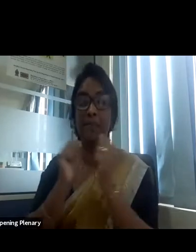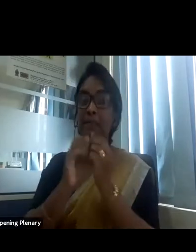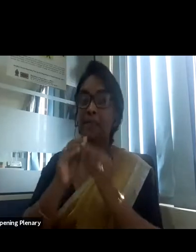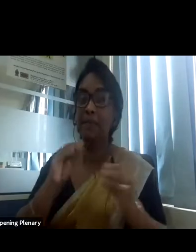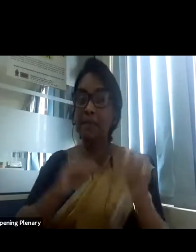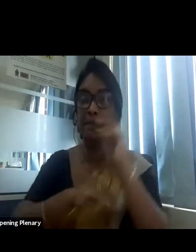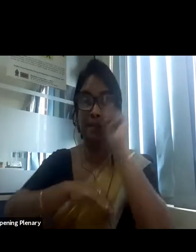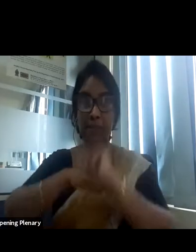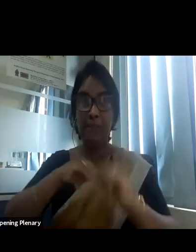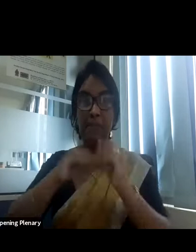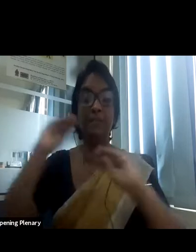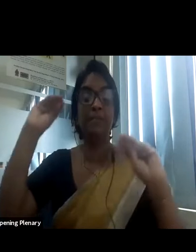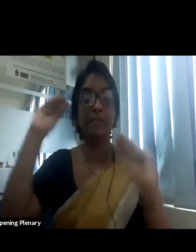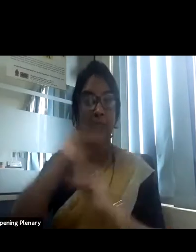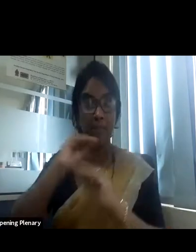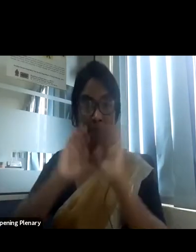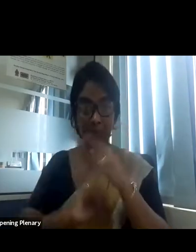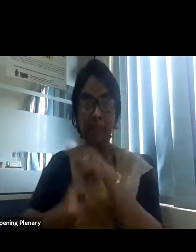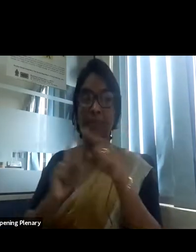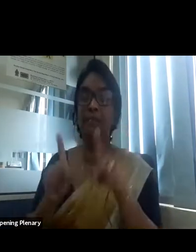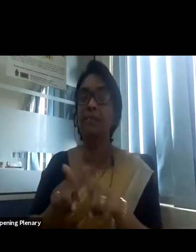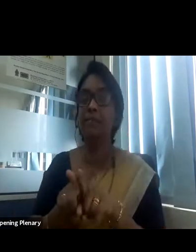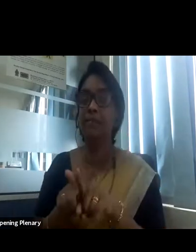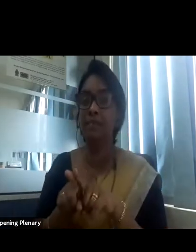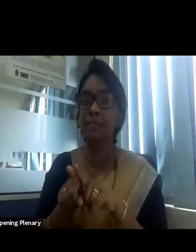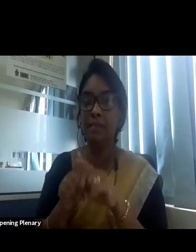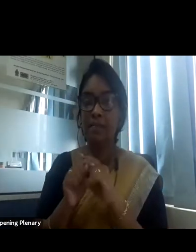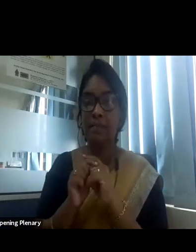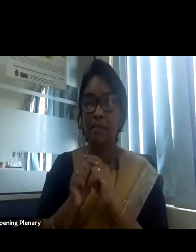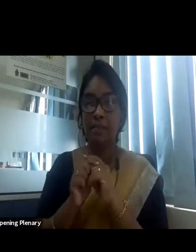soon excelled in not only securing, but also